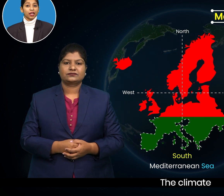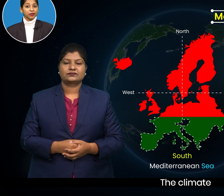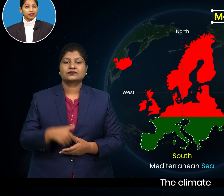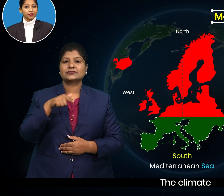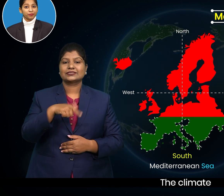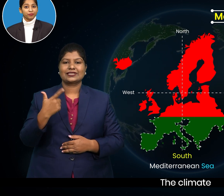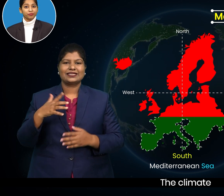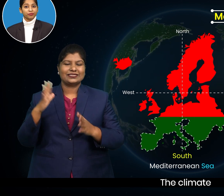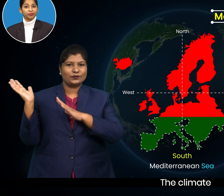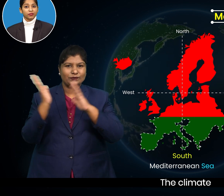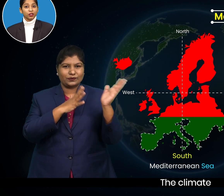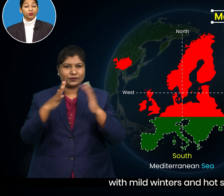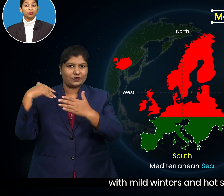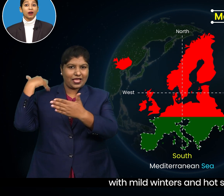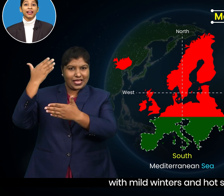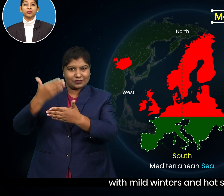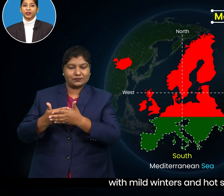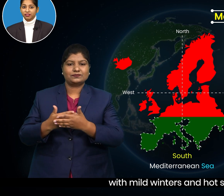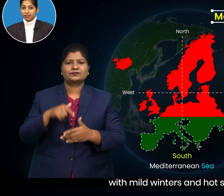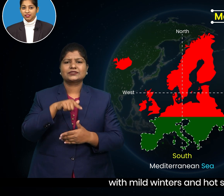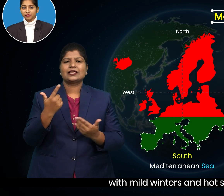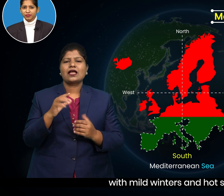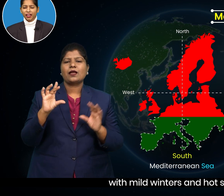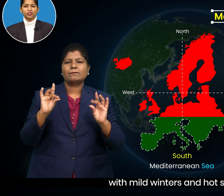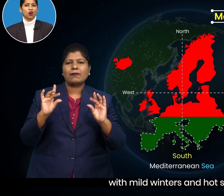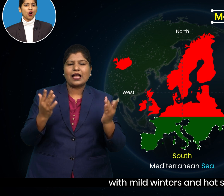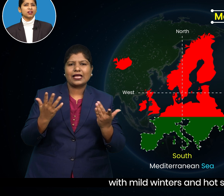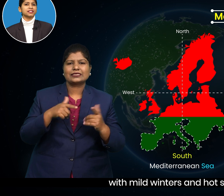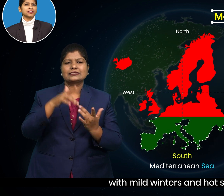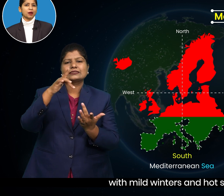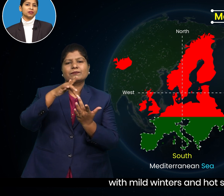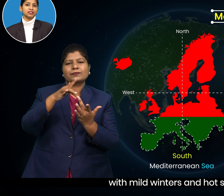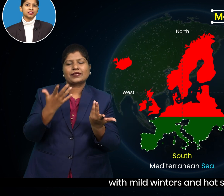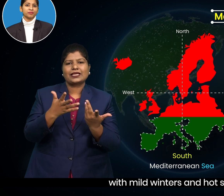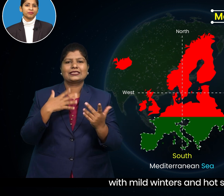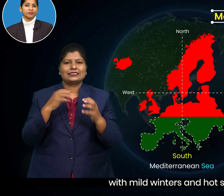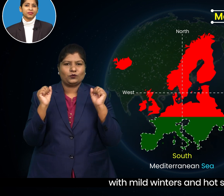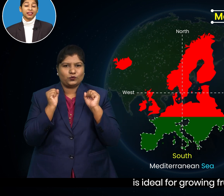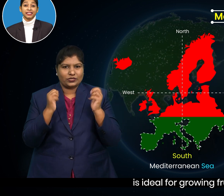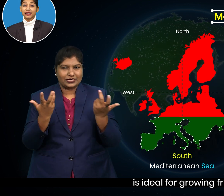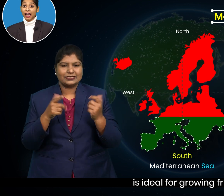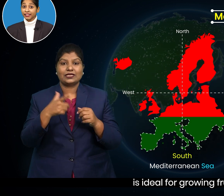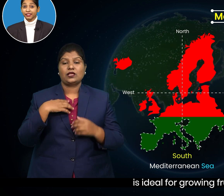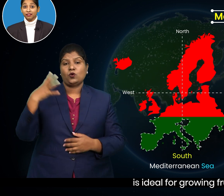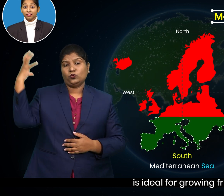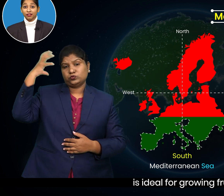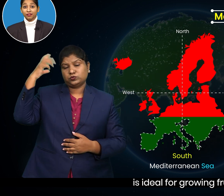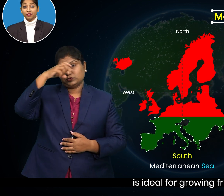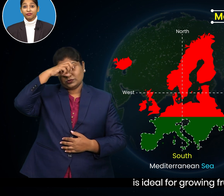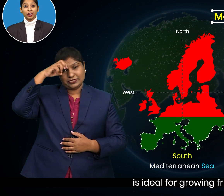The climate, with mild winters and hot summers, is